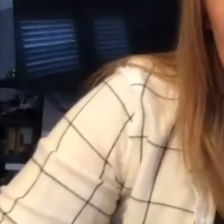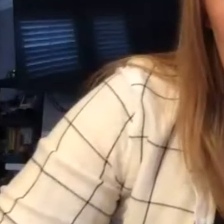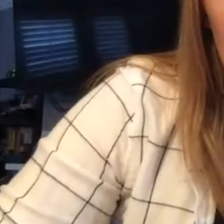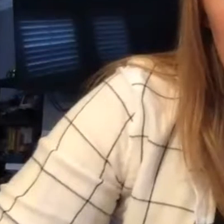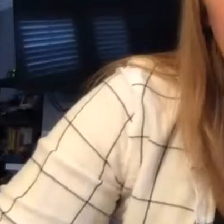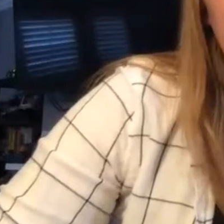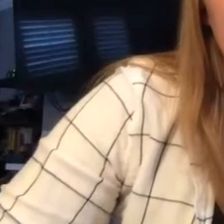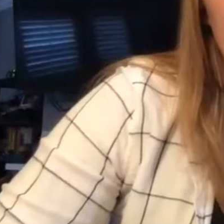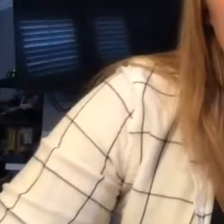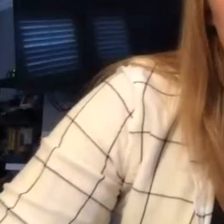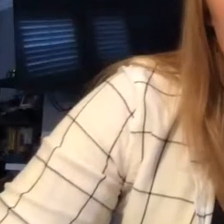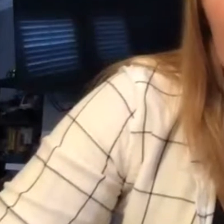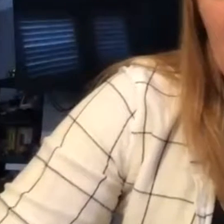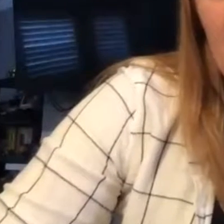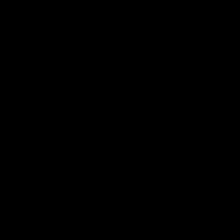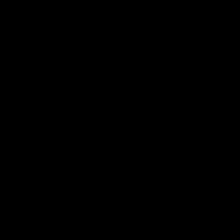signing time.